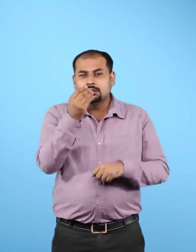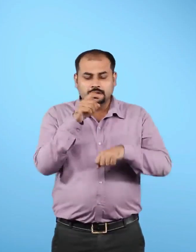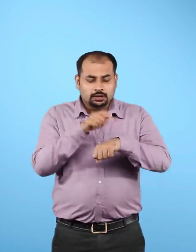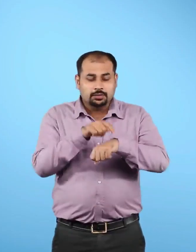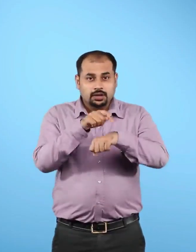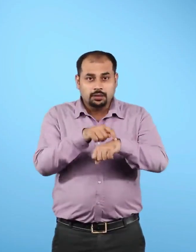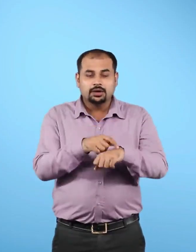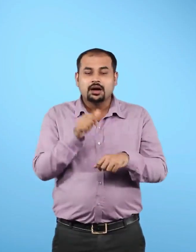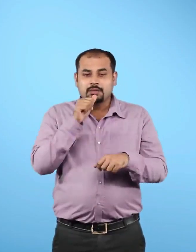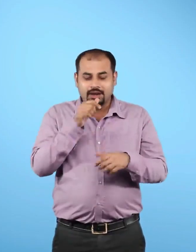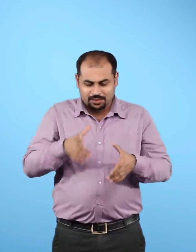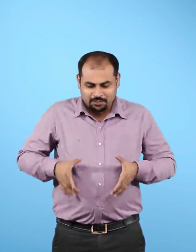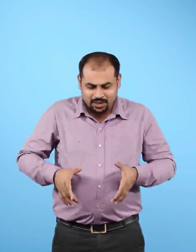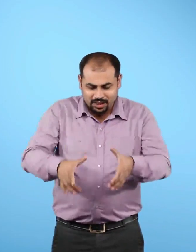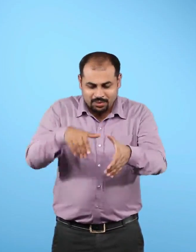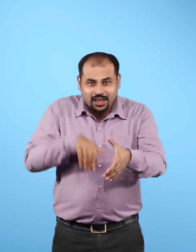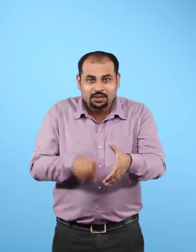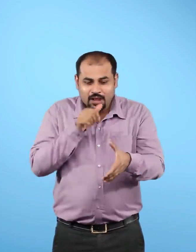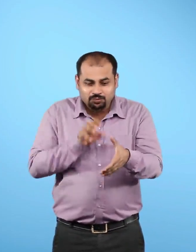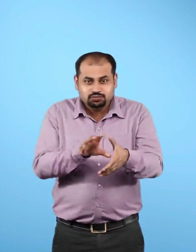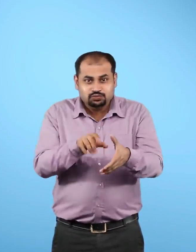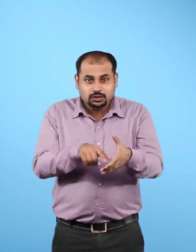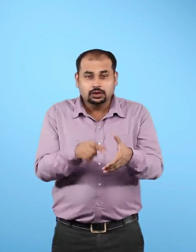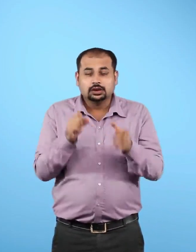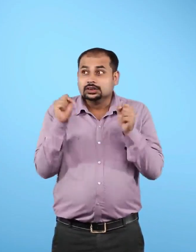Sometimes water in pipes freezes into ice."